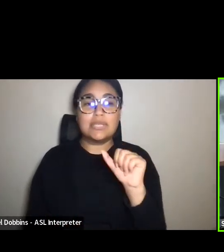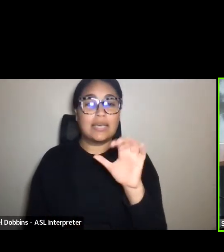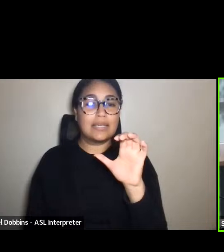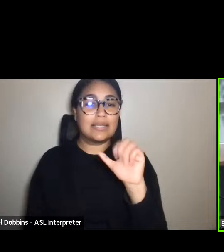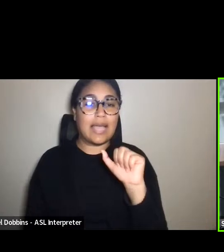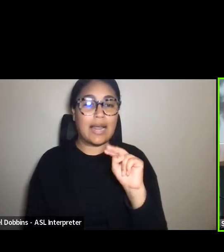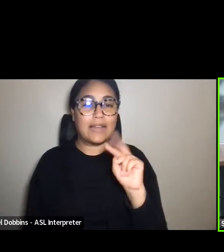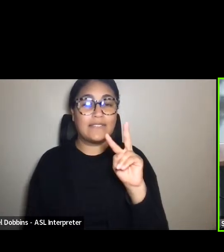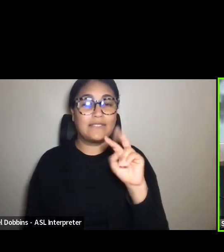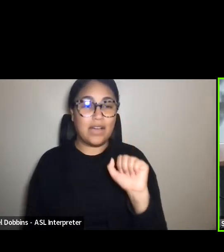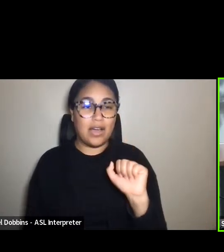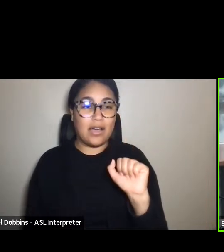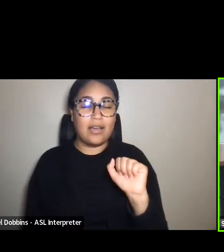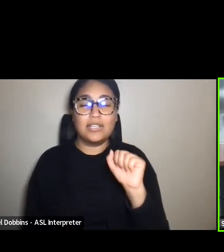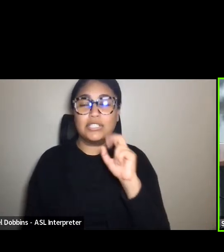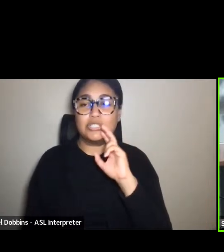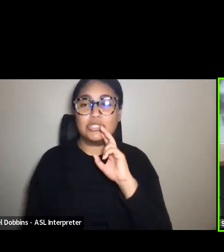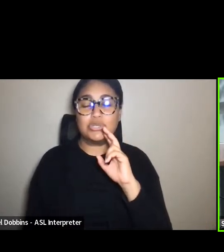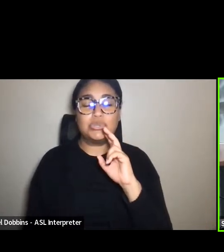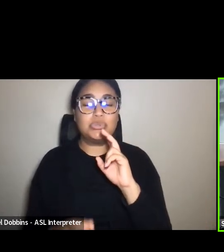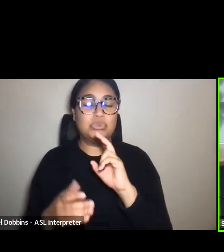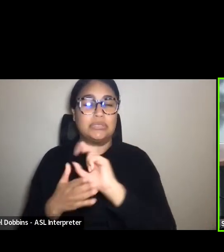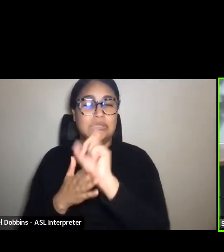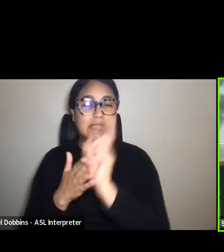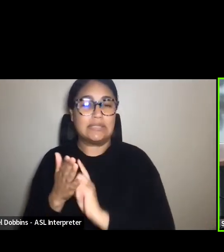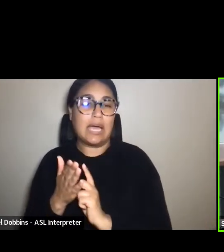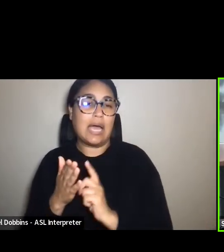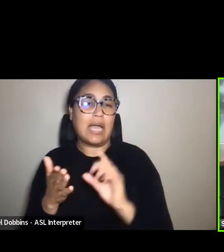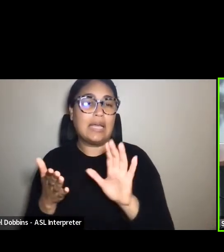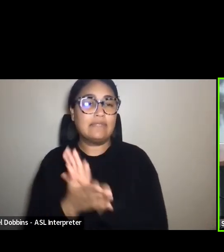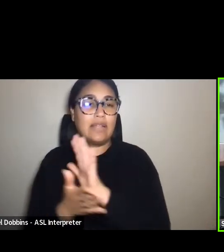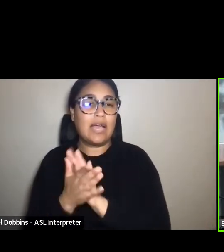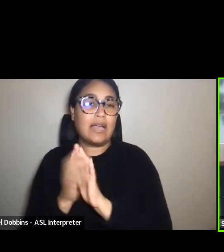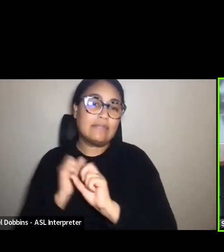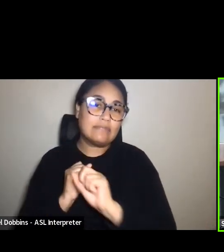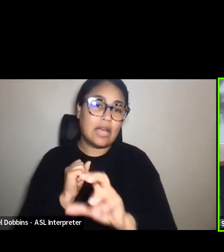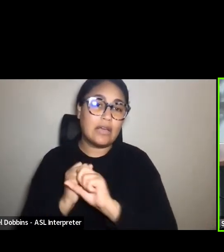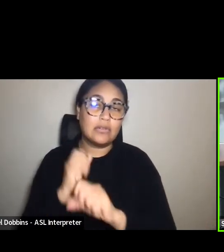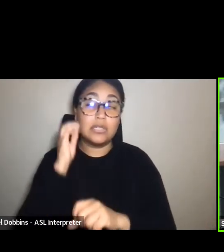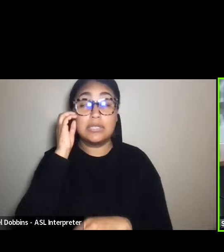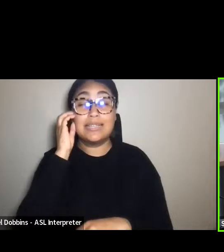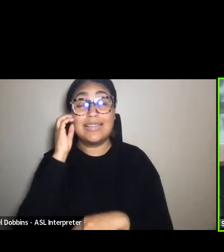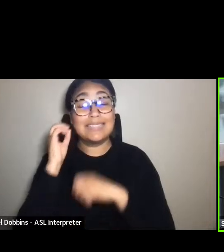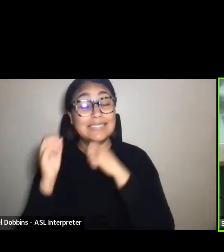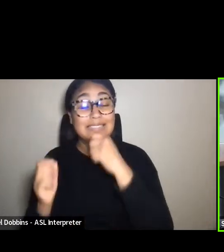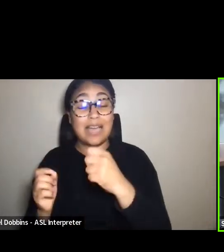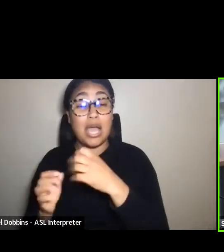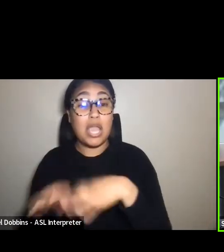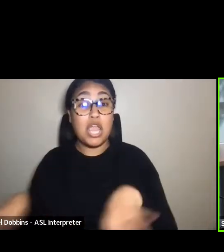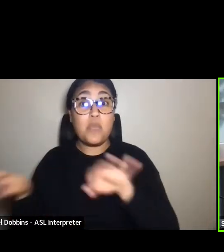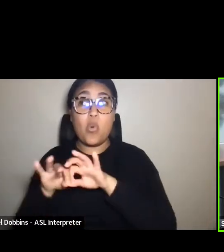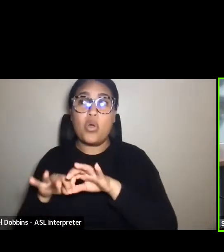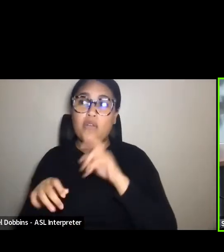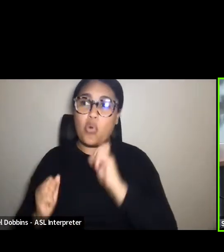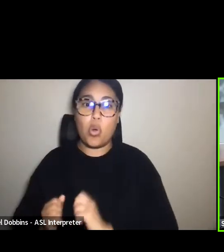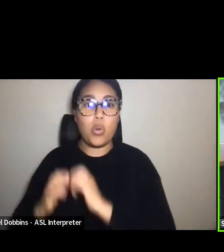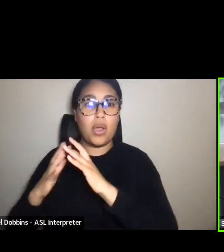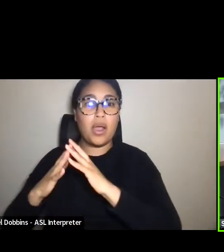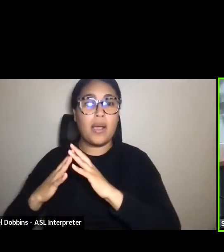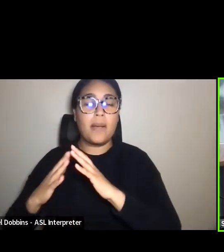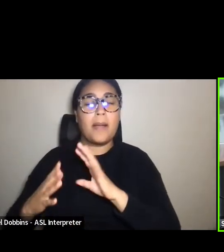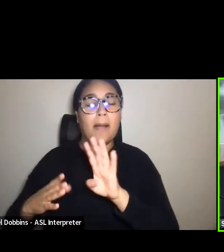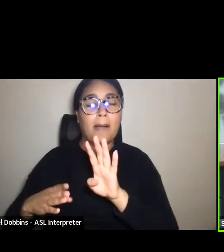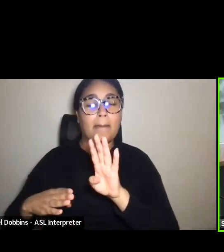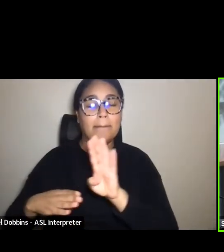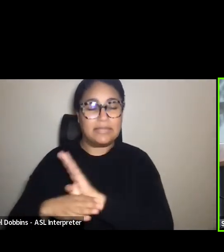Those aren't the essential skills to the business part of it. And that's useful. So in